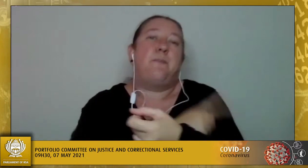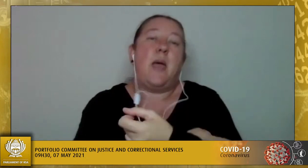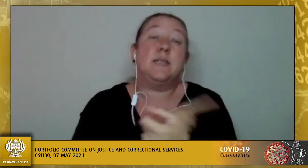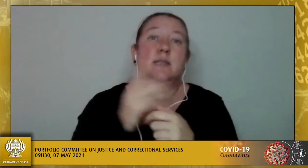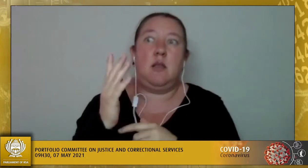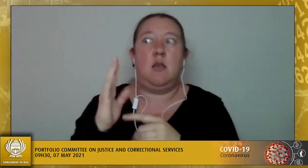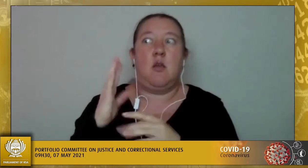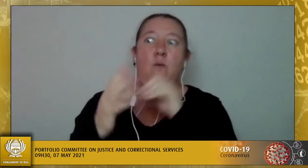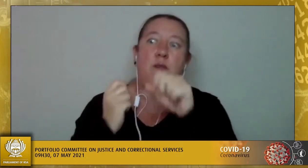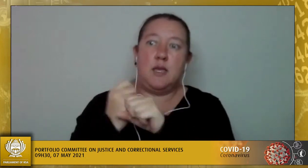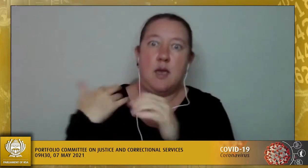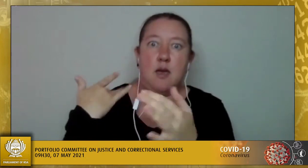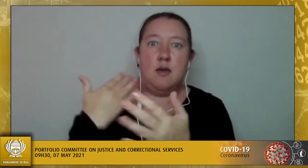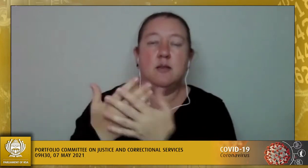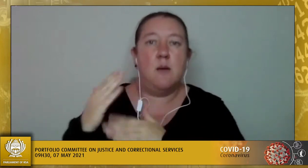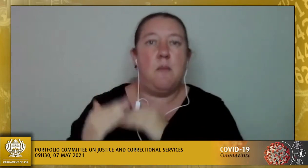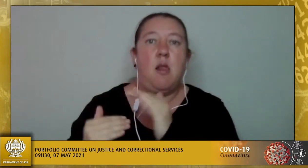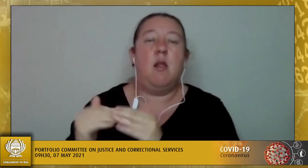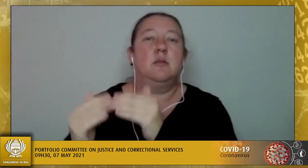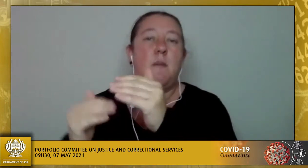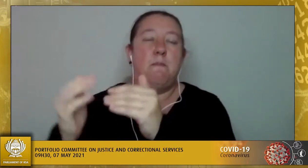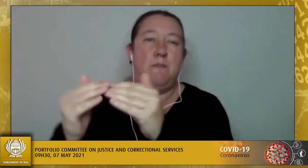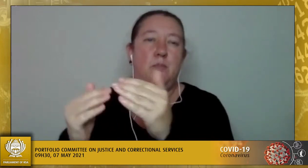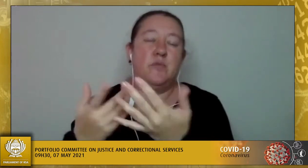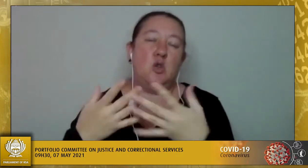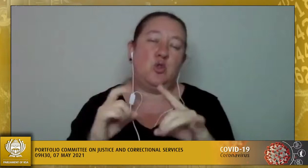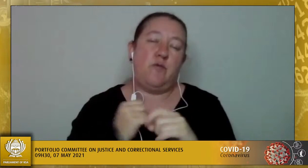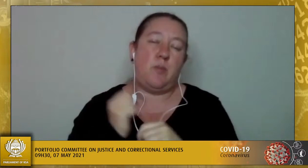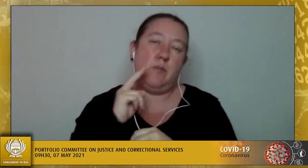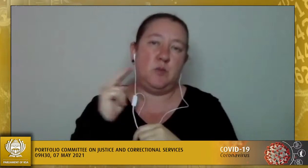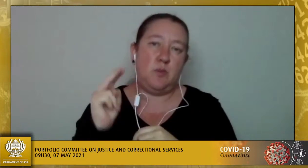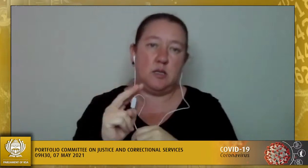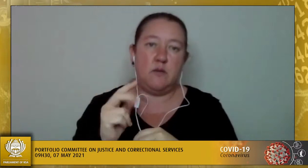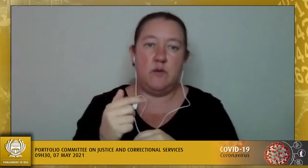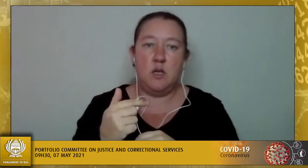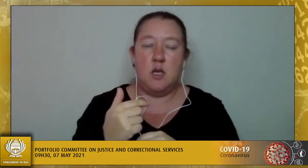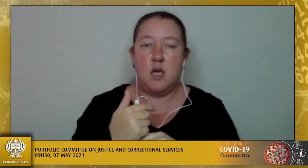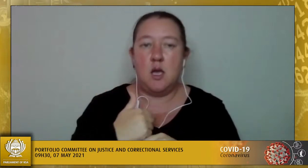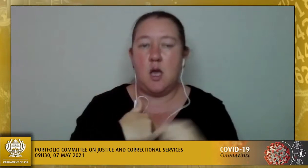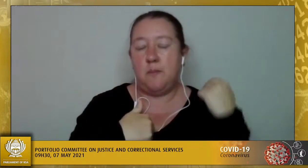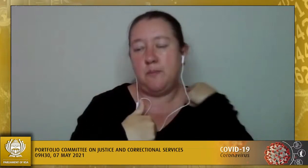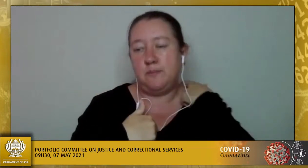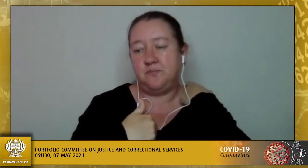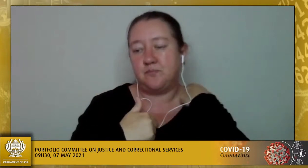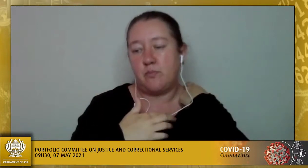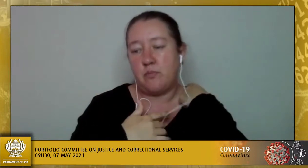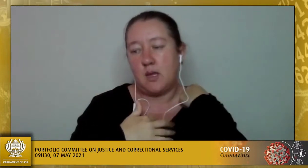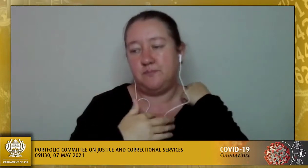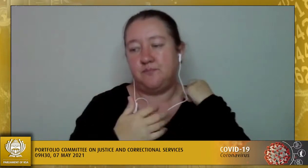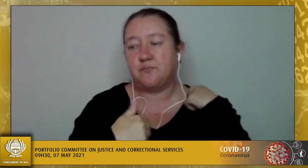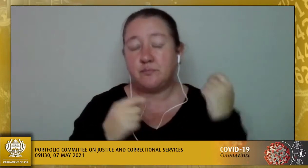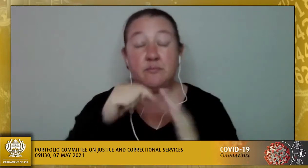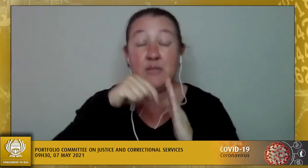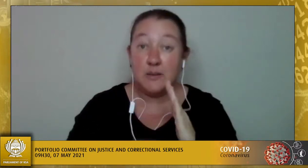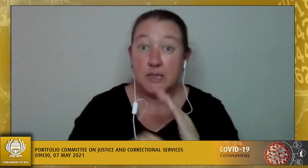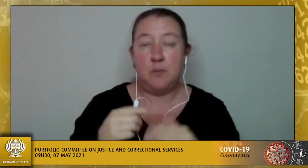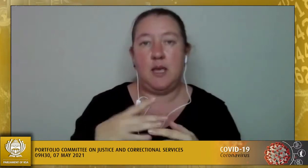over years and so chair from my perspective I'm um deeply